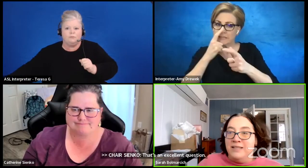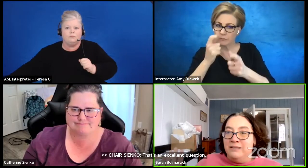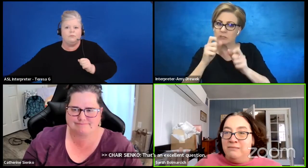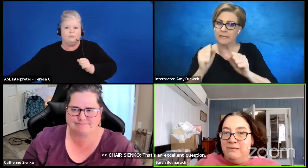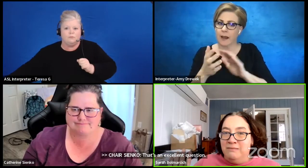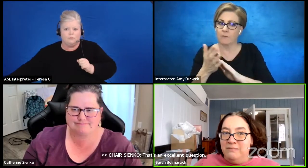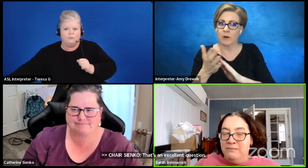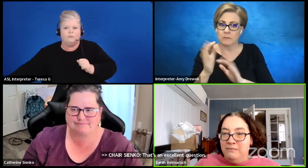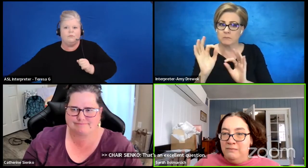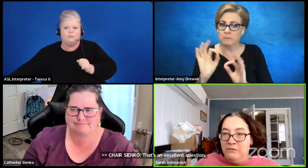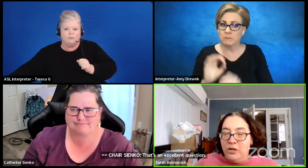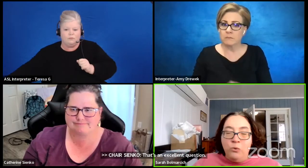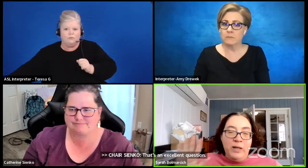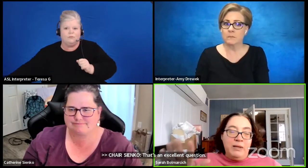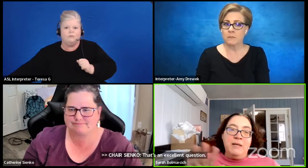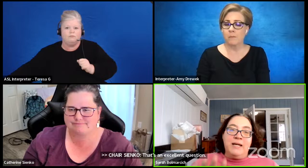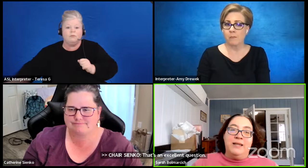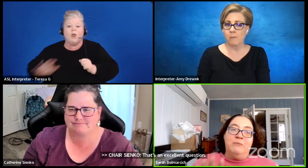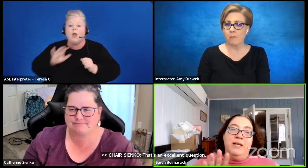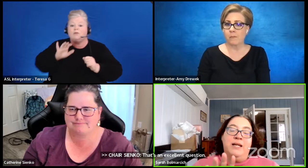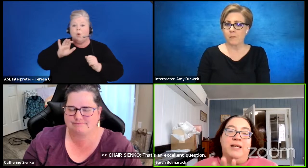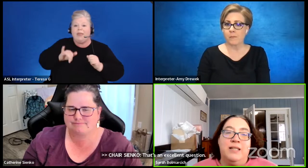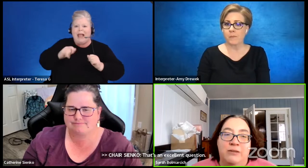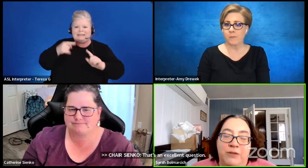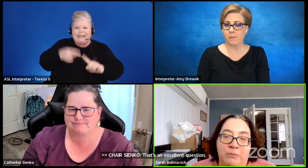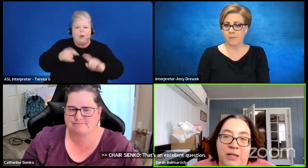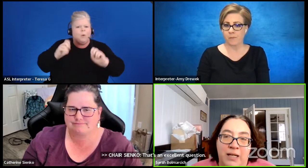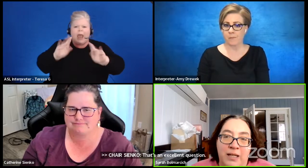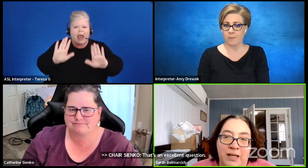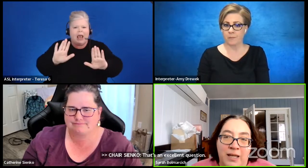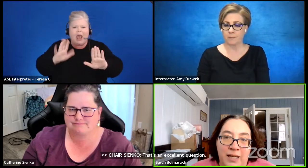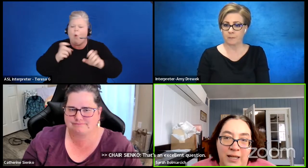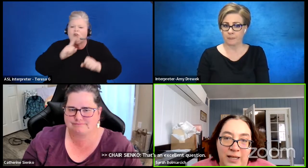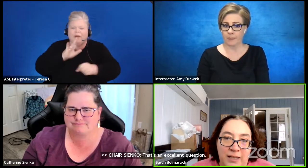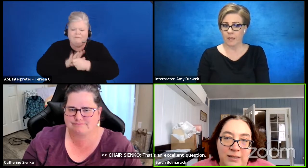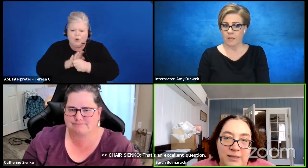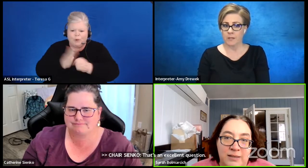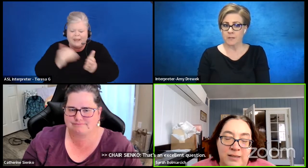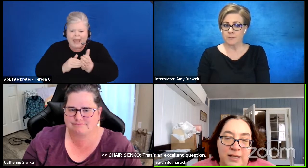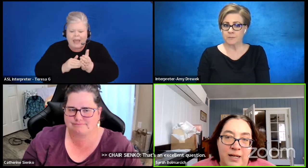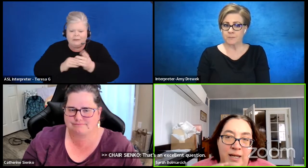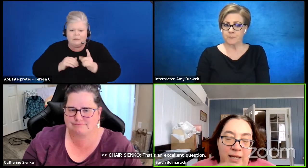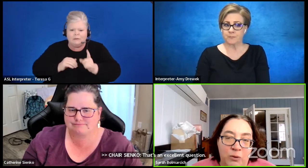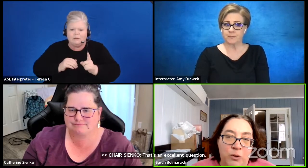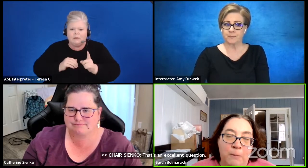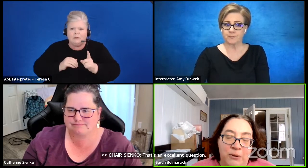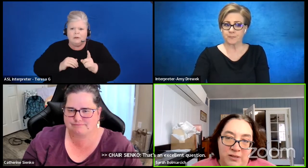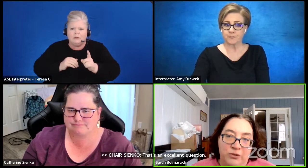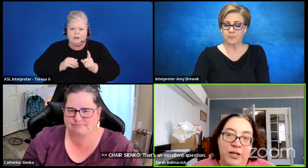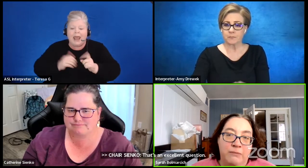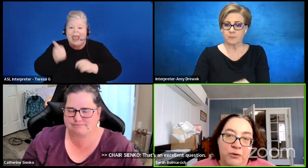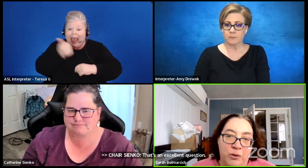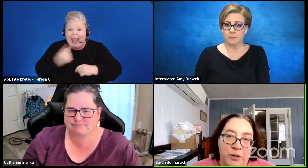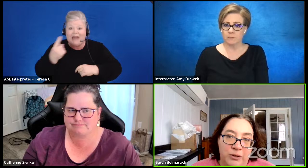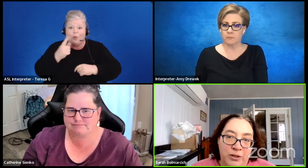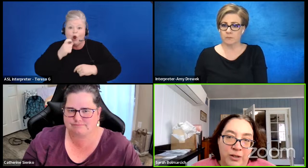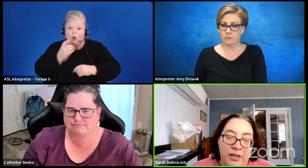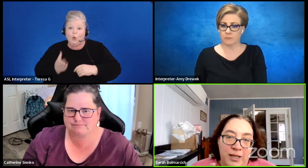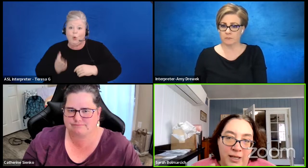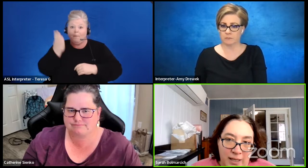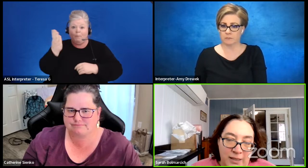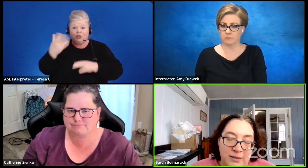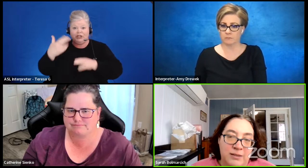And that's it. So wait, let me confirm that. It is anyone who puts their name